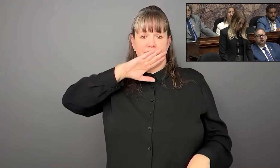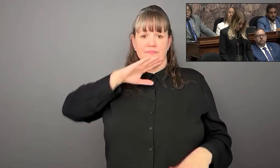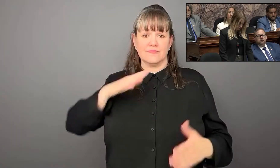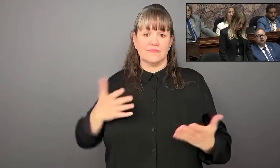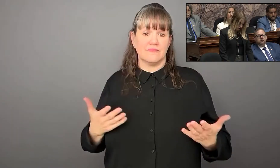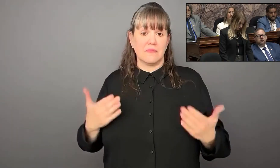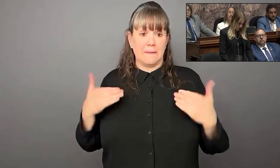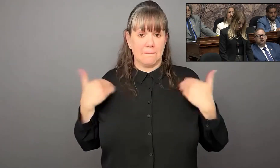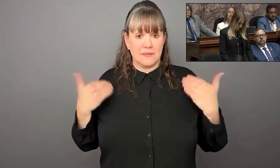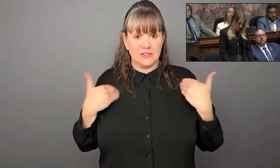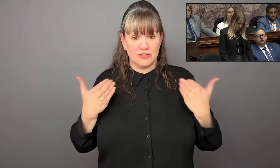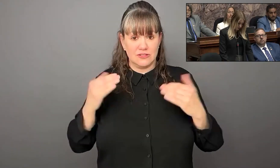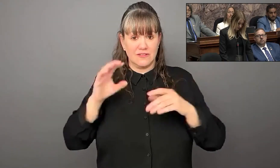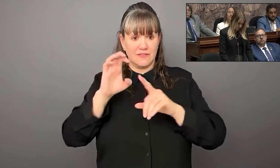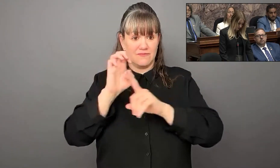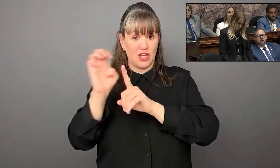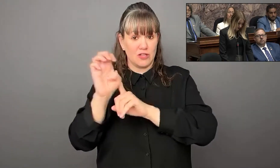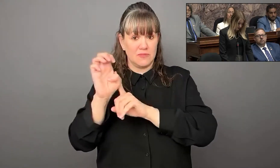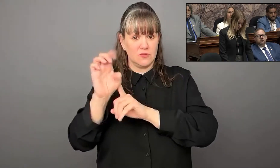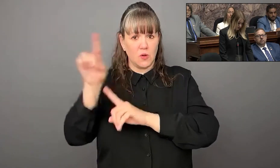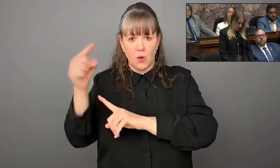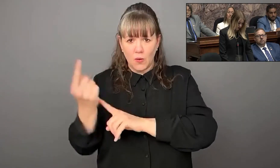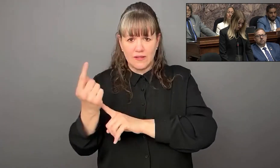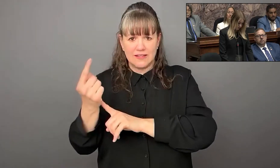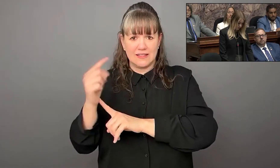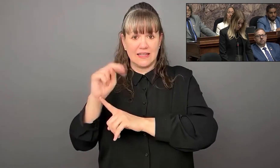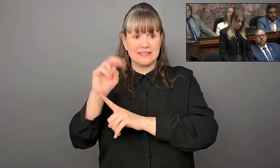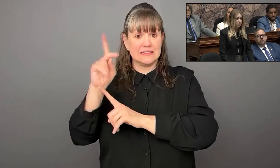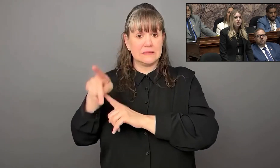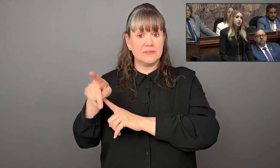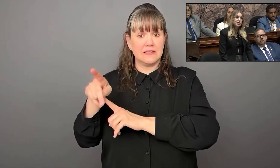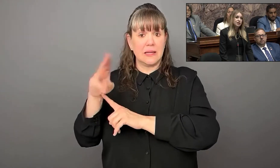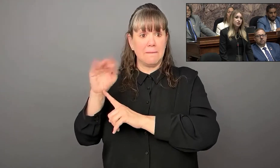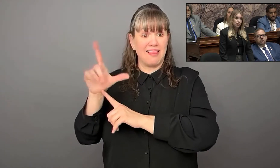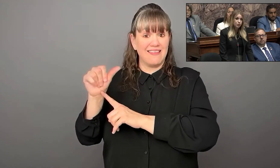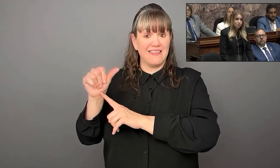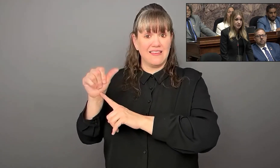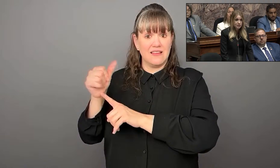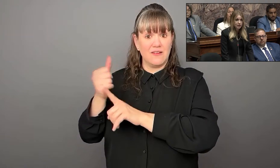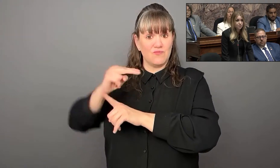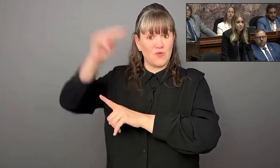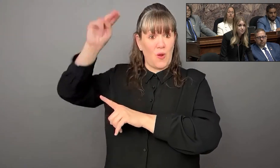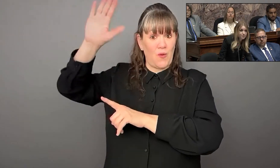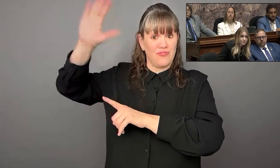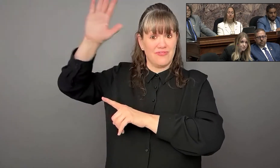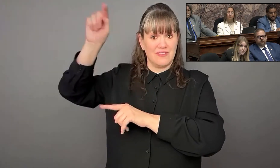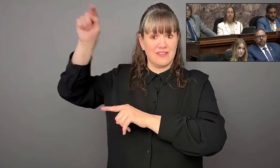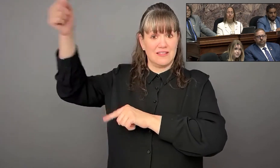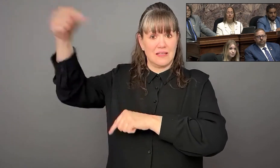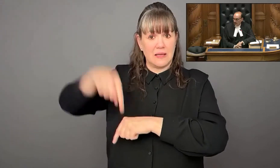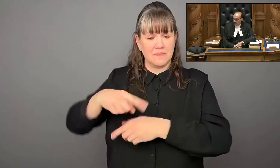in the North, can talk to her colleagues down south and finally get some action for the people that are in need in Northern BC.